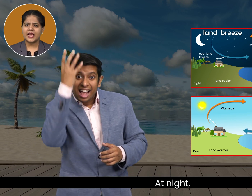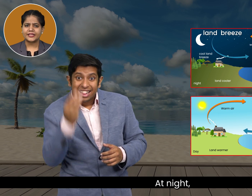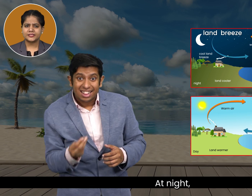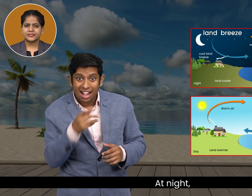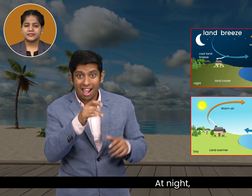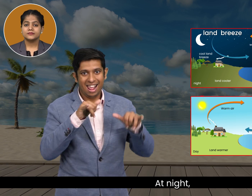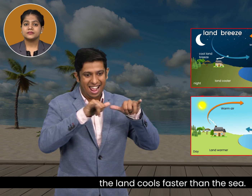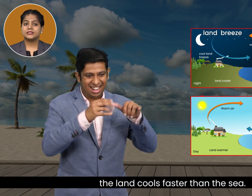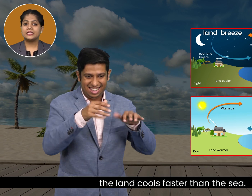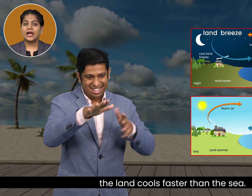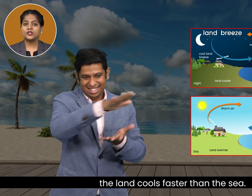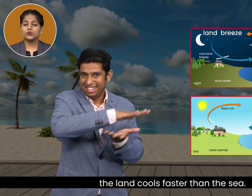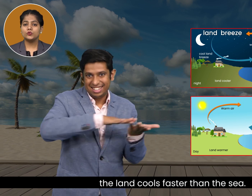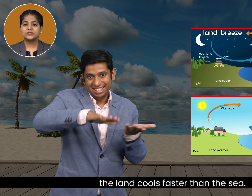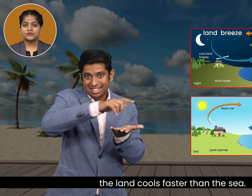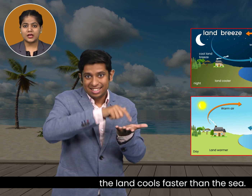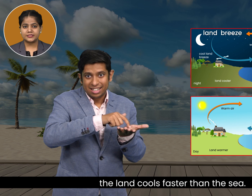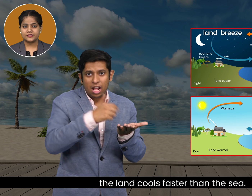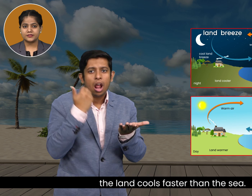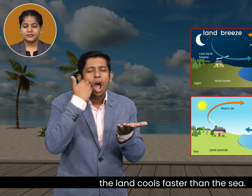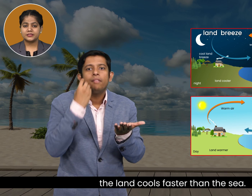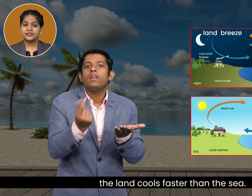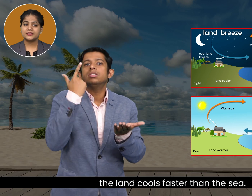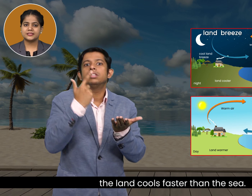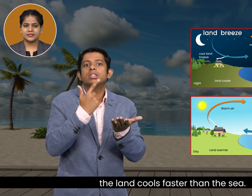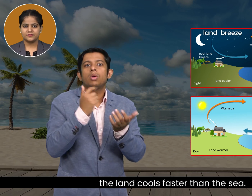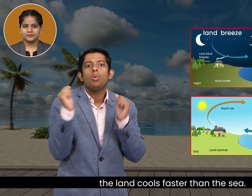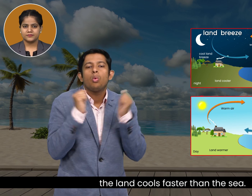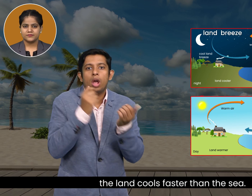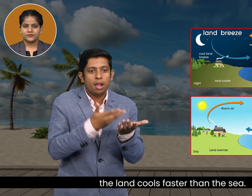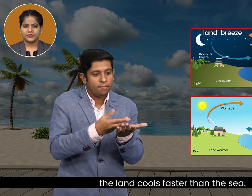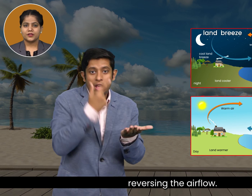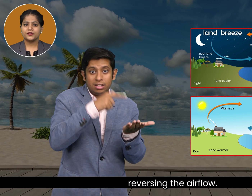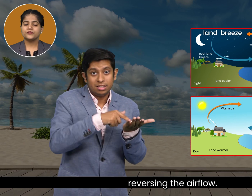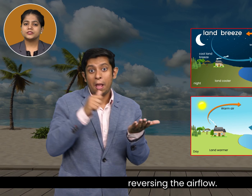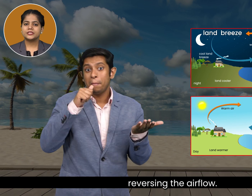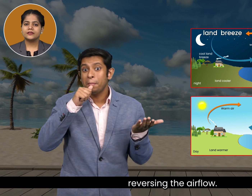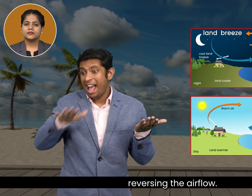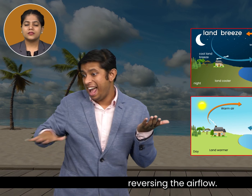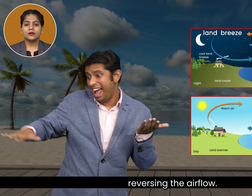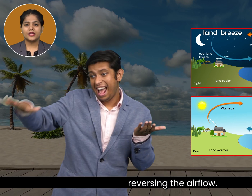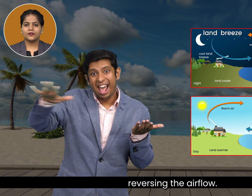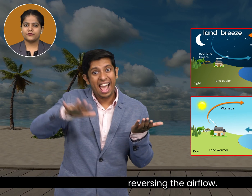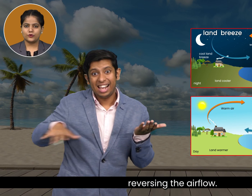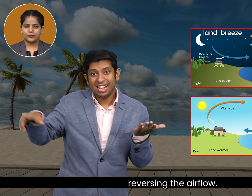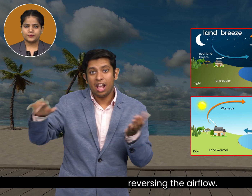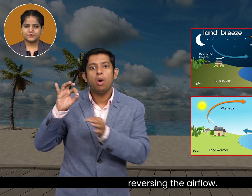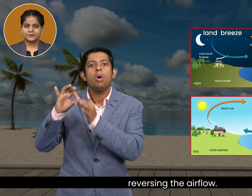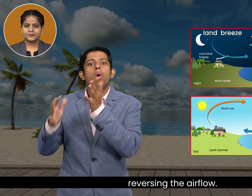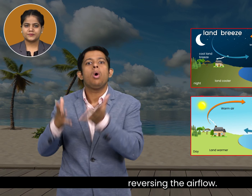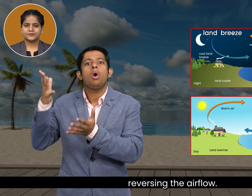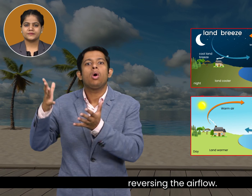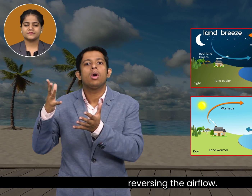At night, the land cools faster than the sea, reversing the